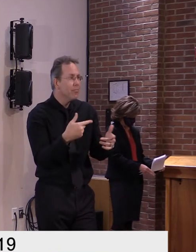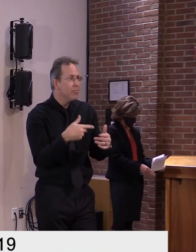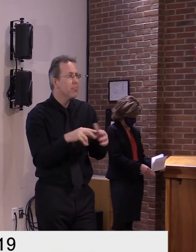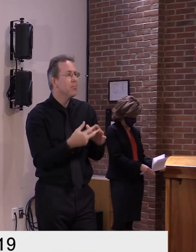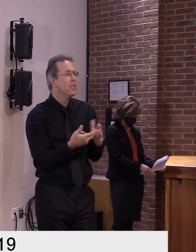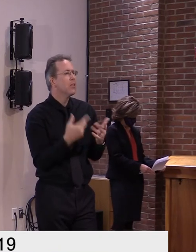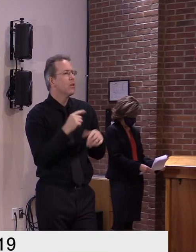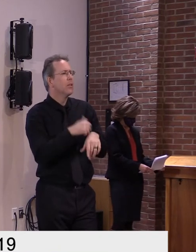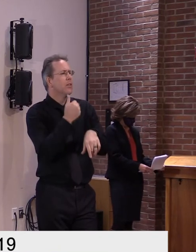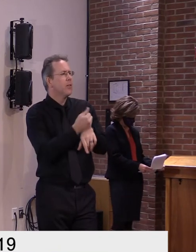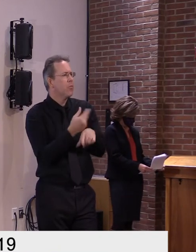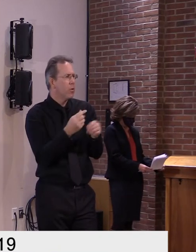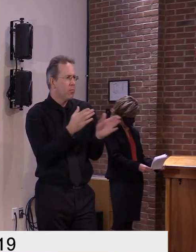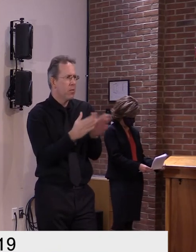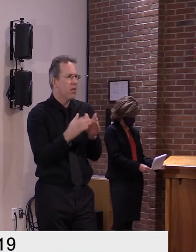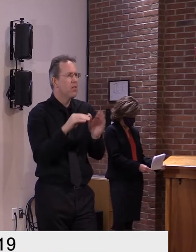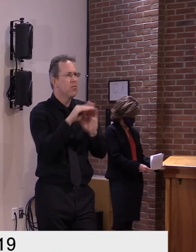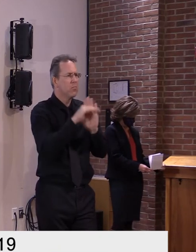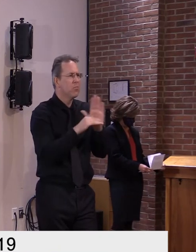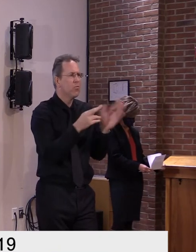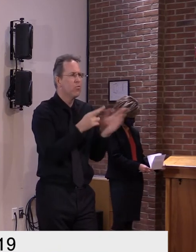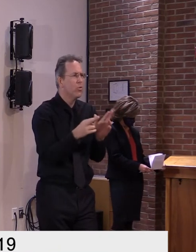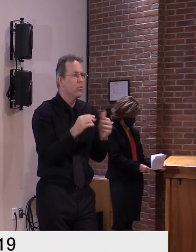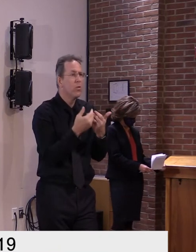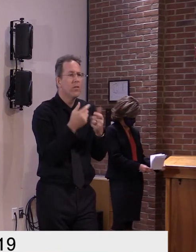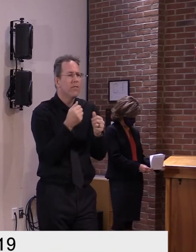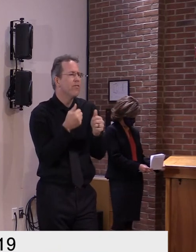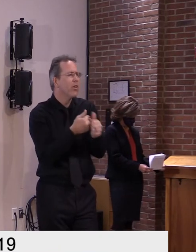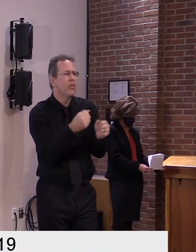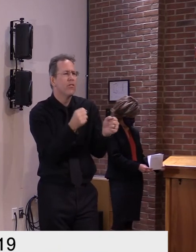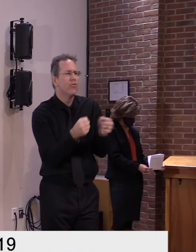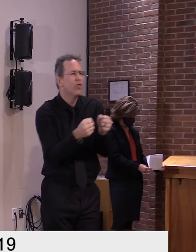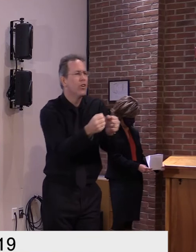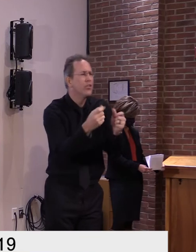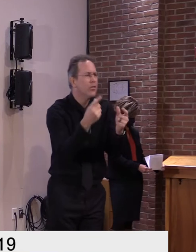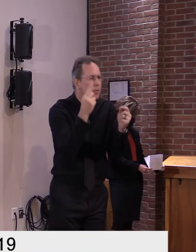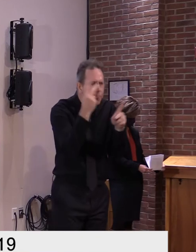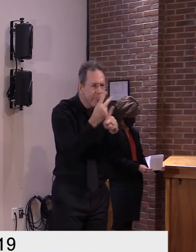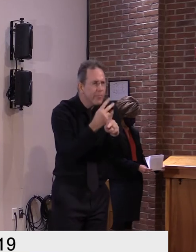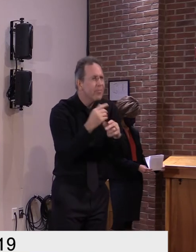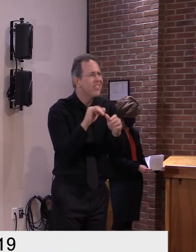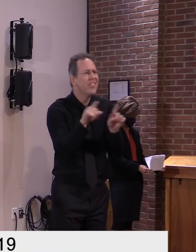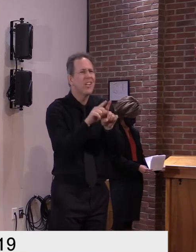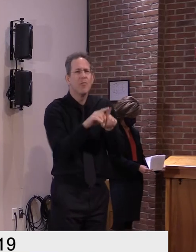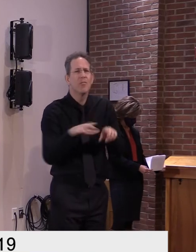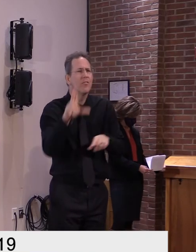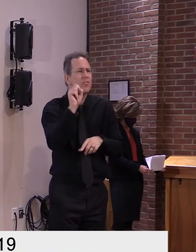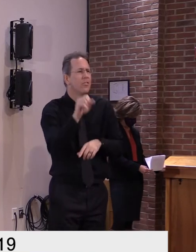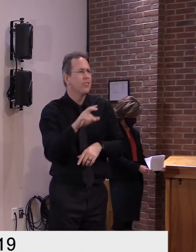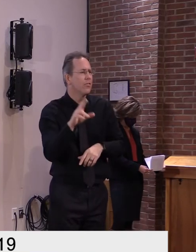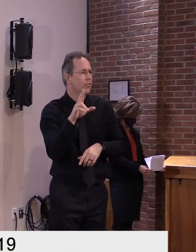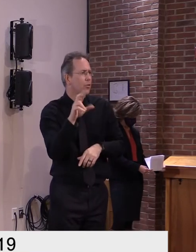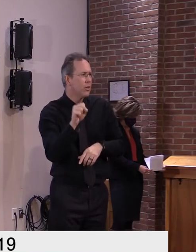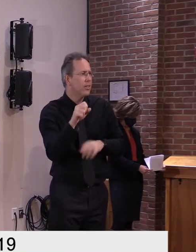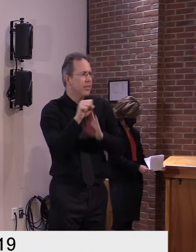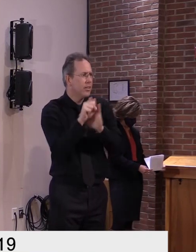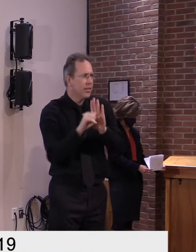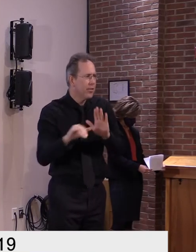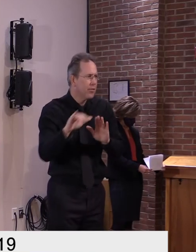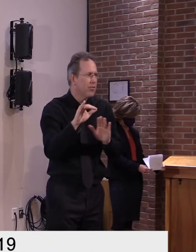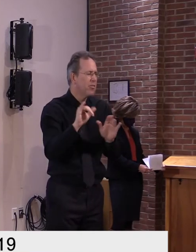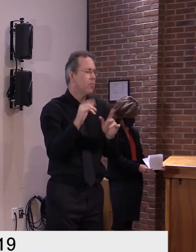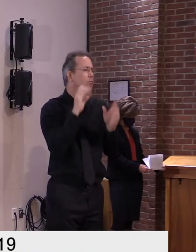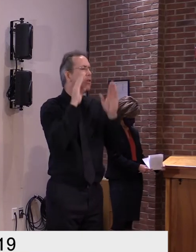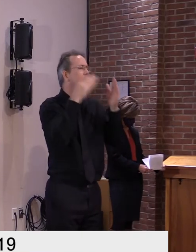mitigation strategies in all of the states around in the Northeast, throughout the country, but particularly in the Northeast.